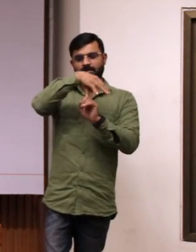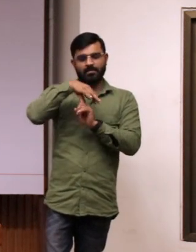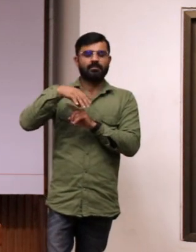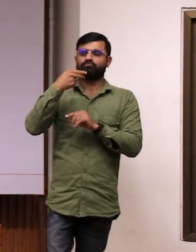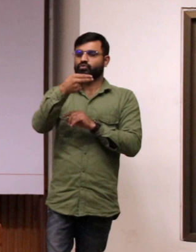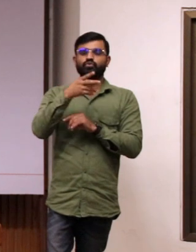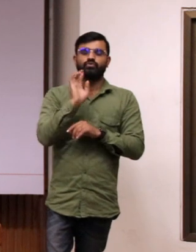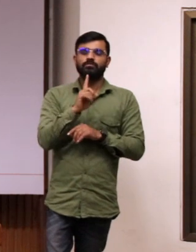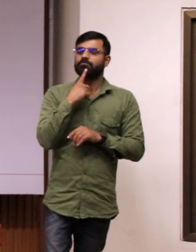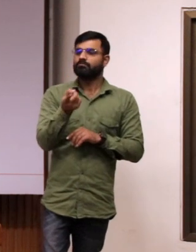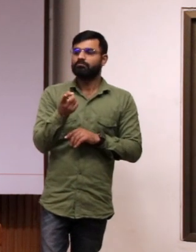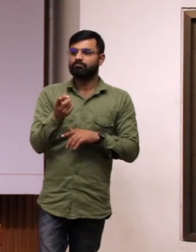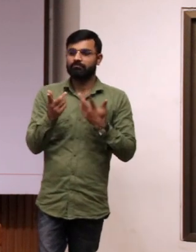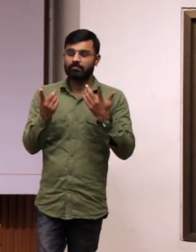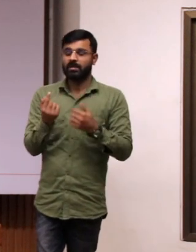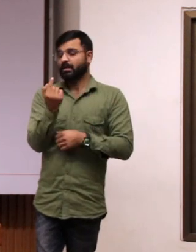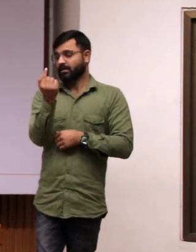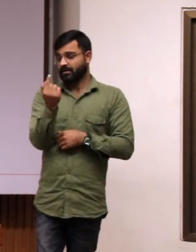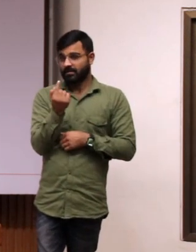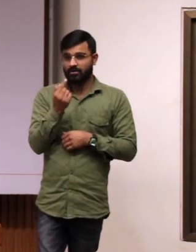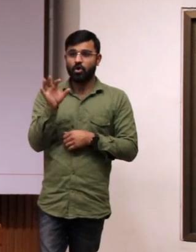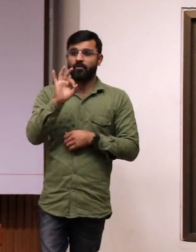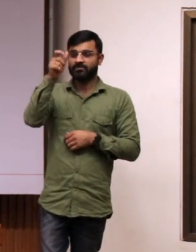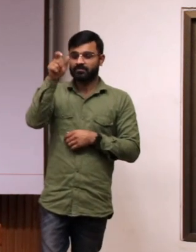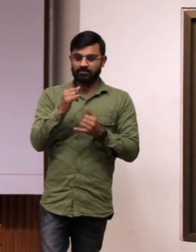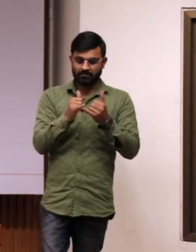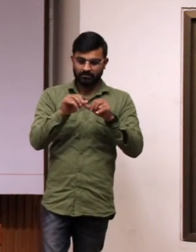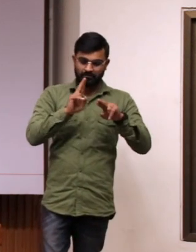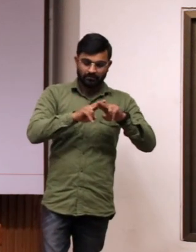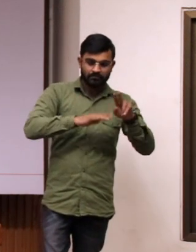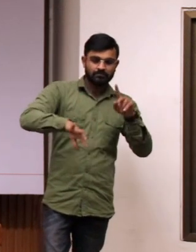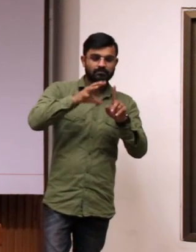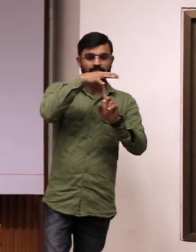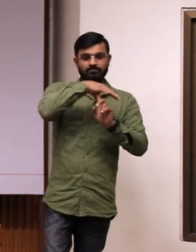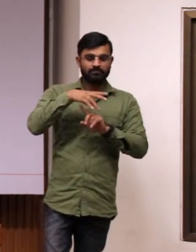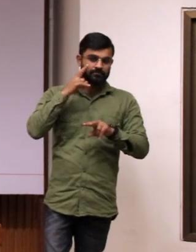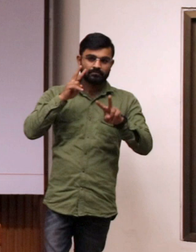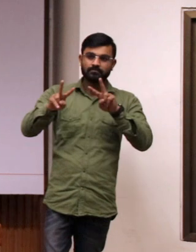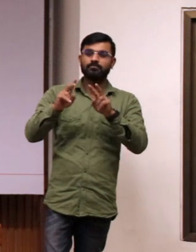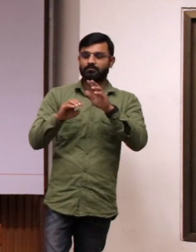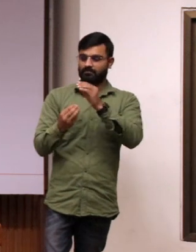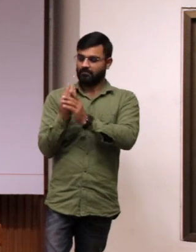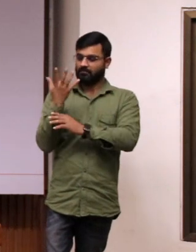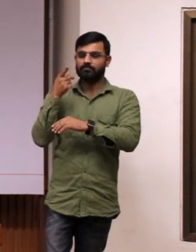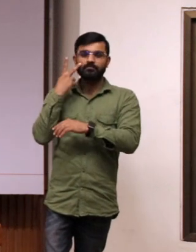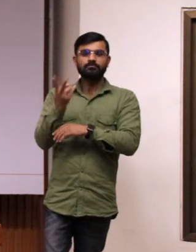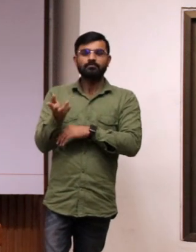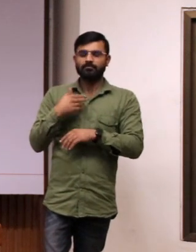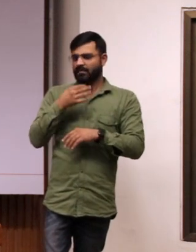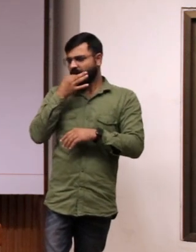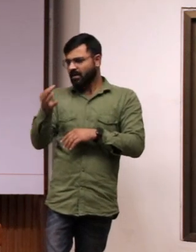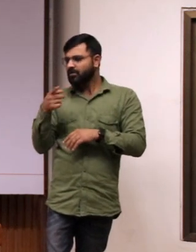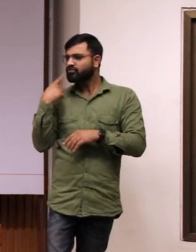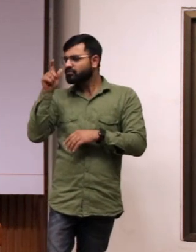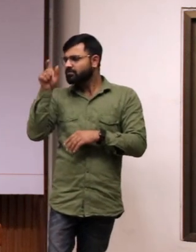but there was not a single official or a staff from the department was overseeing that plantation. And when I asked, sir,